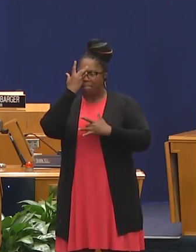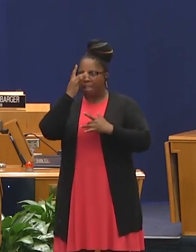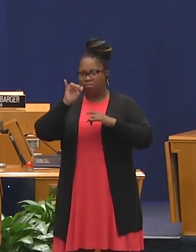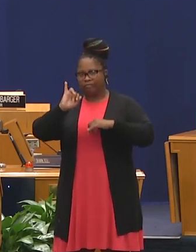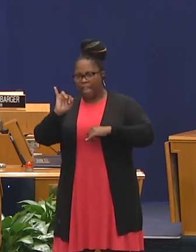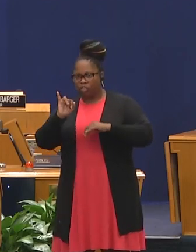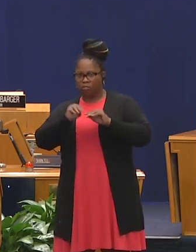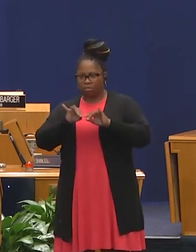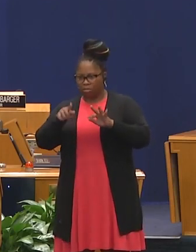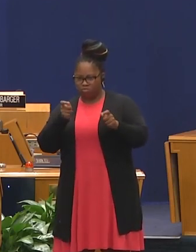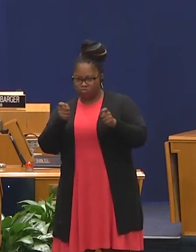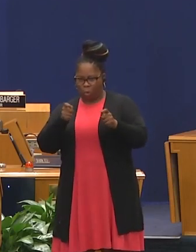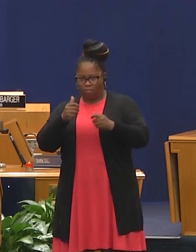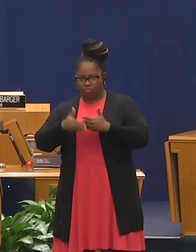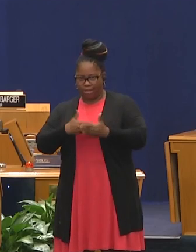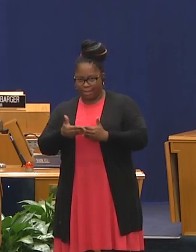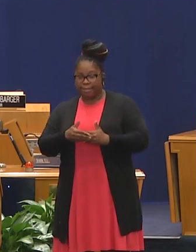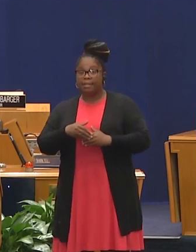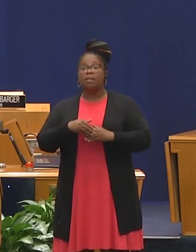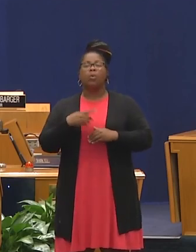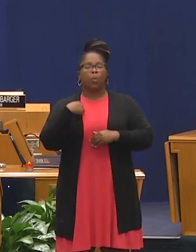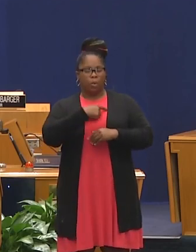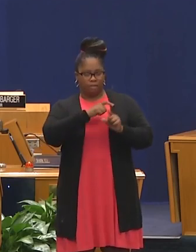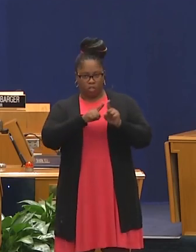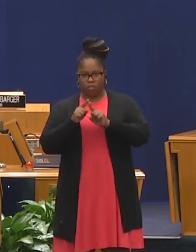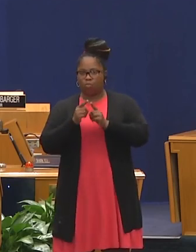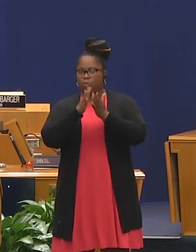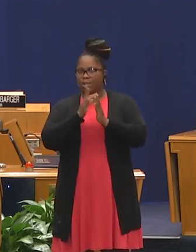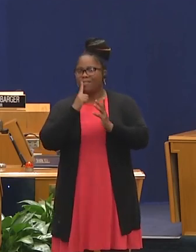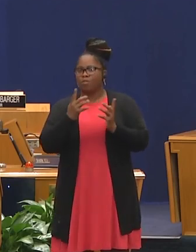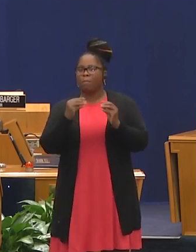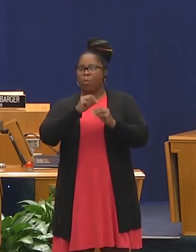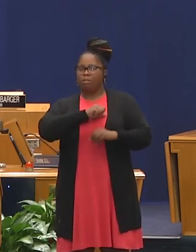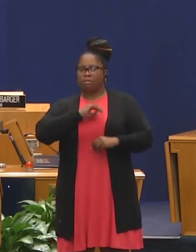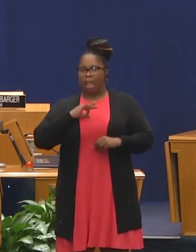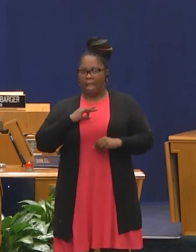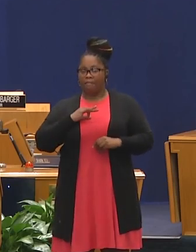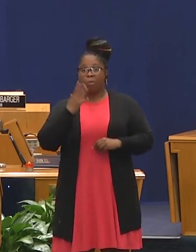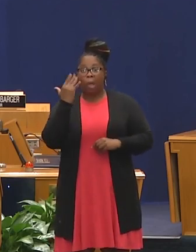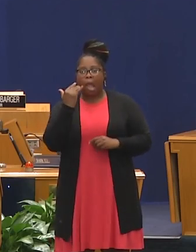we've requested additional staffing to support the high rate of staff